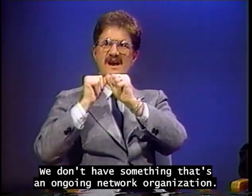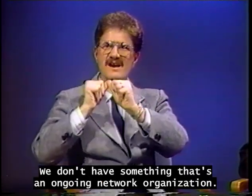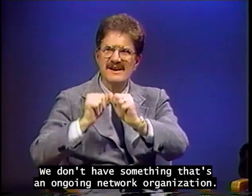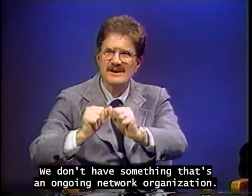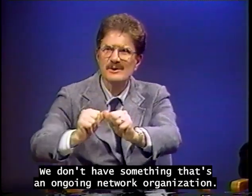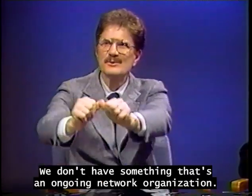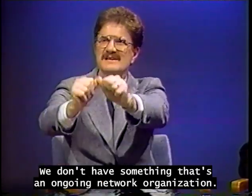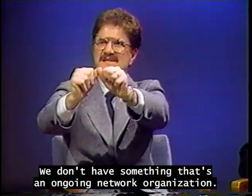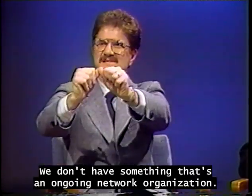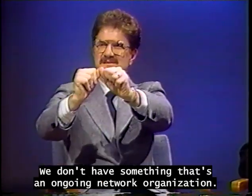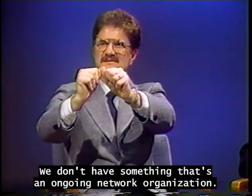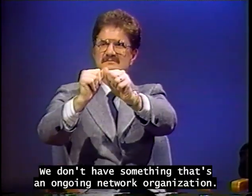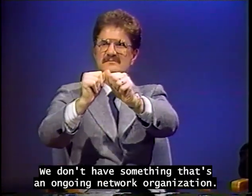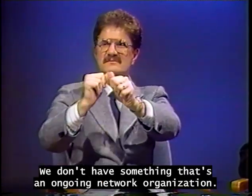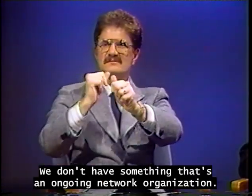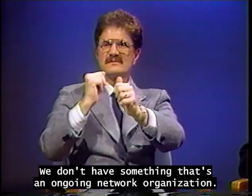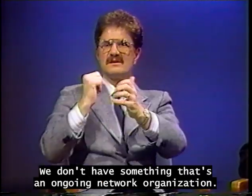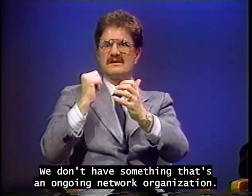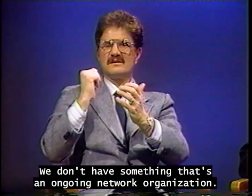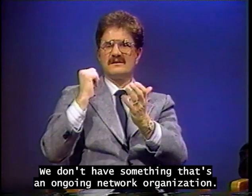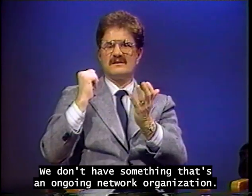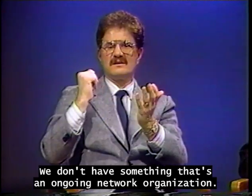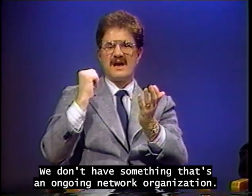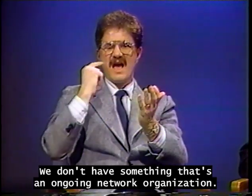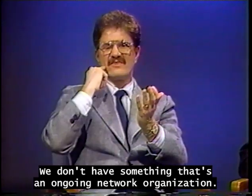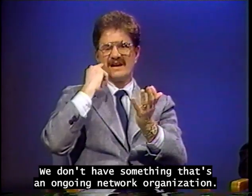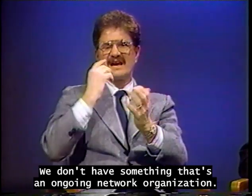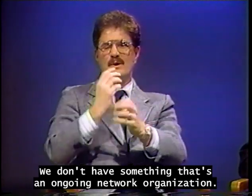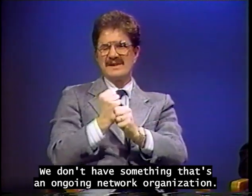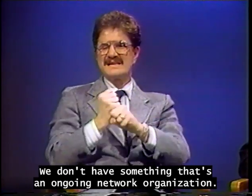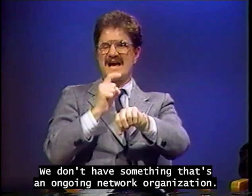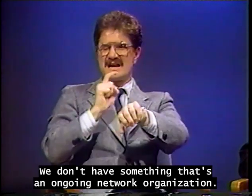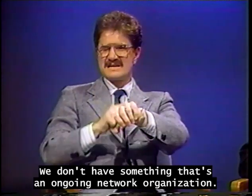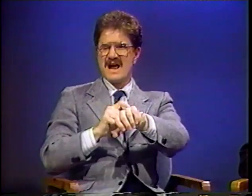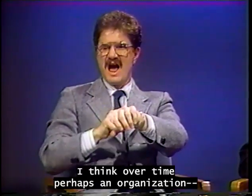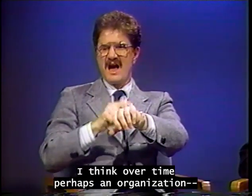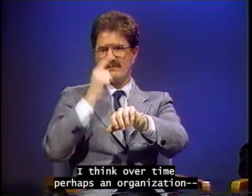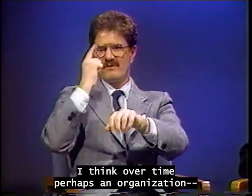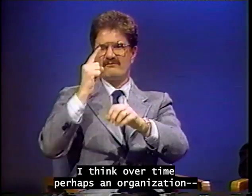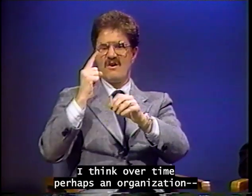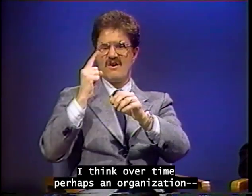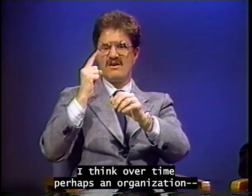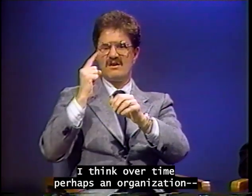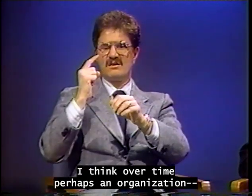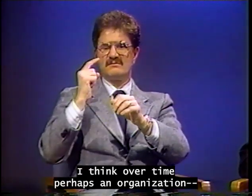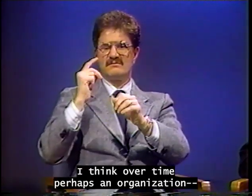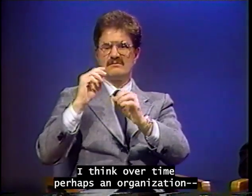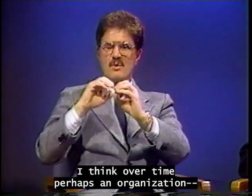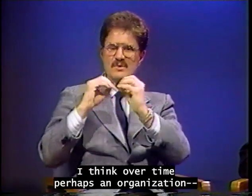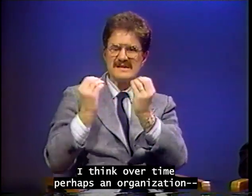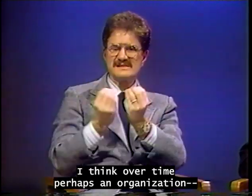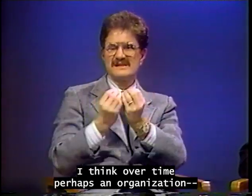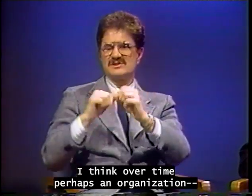have something that's an ongoing network organization. I think over time,